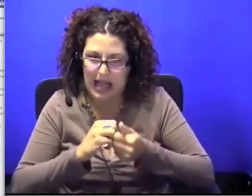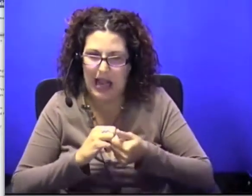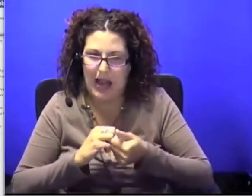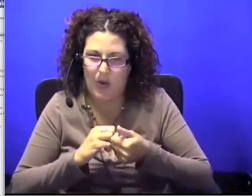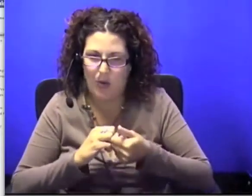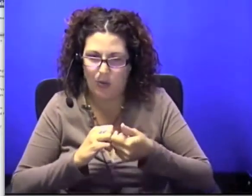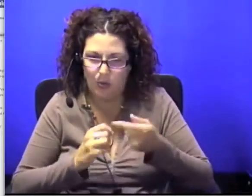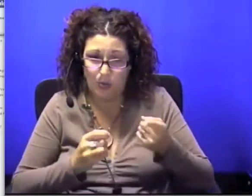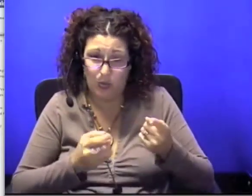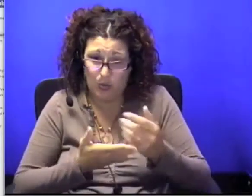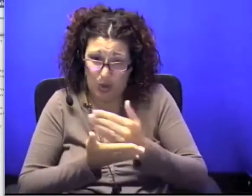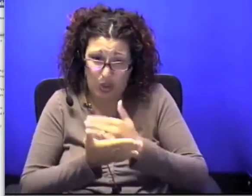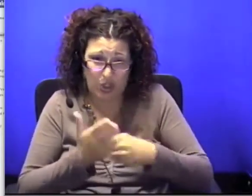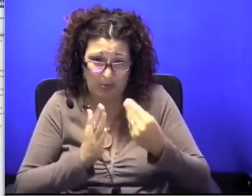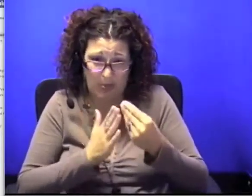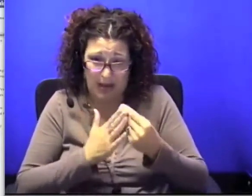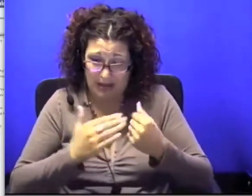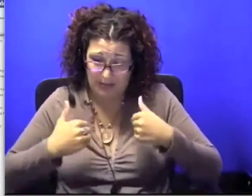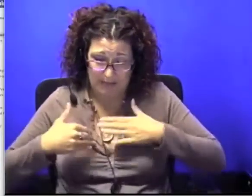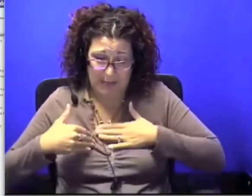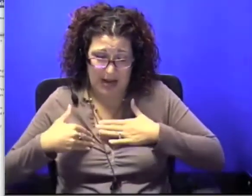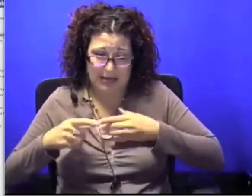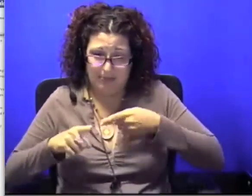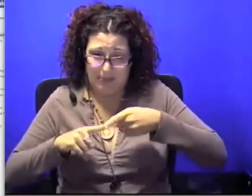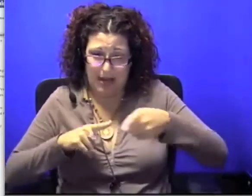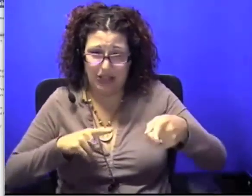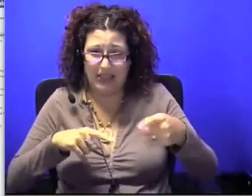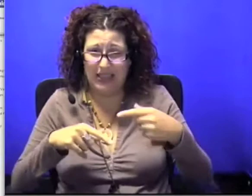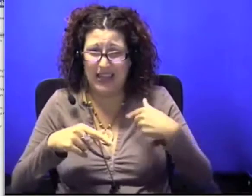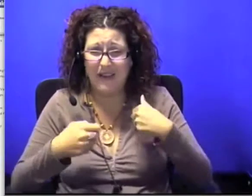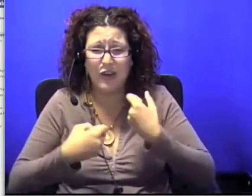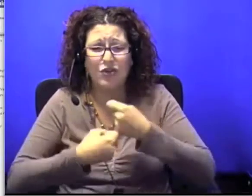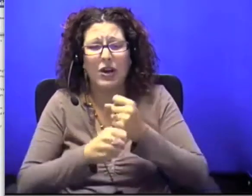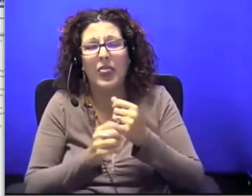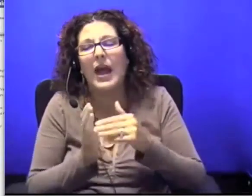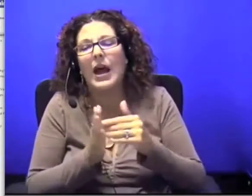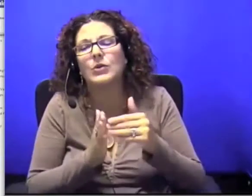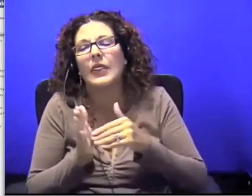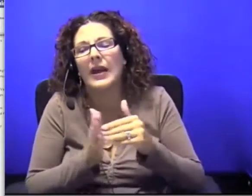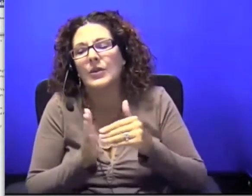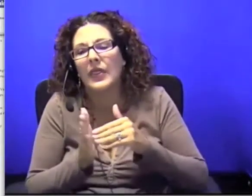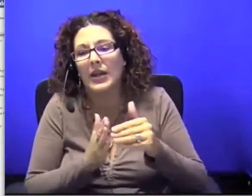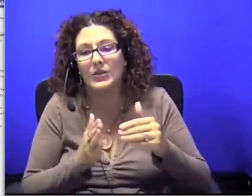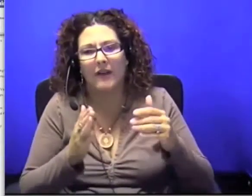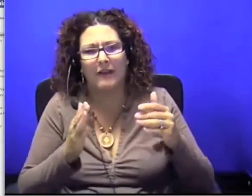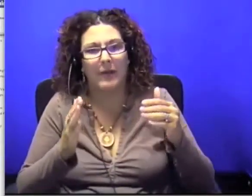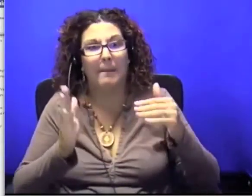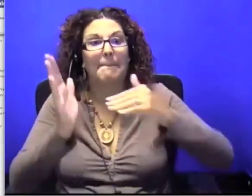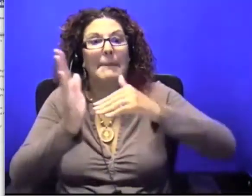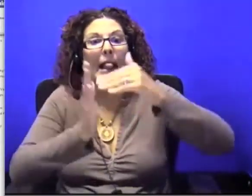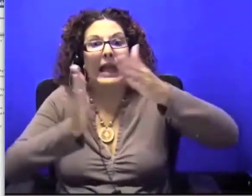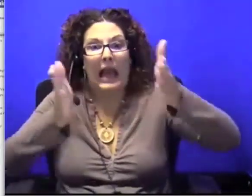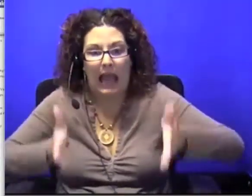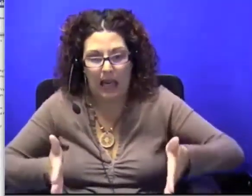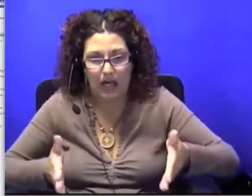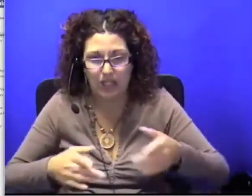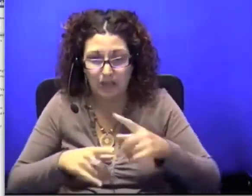time is how wealth is created, and that's my specialty. I've created thousands and thousands and thousands of millionaires in so many different